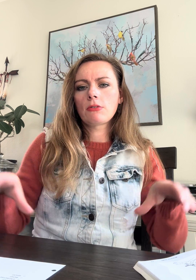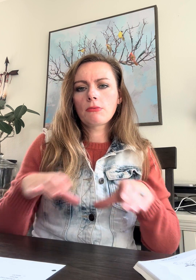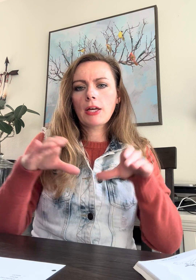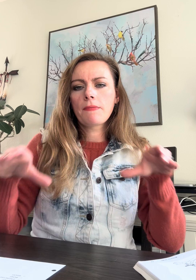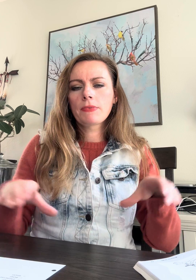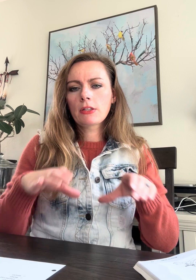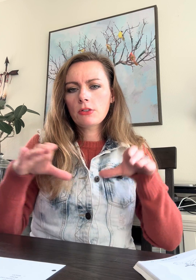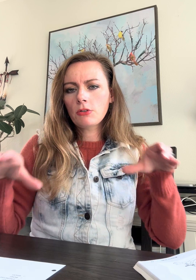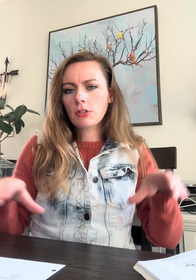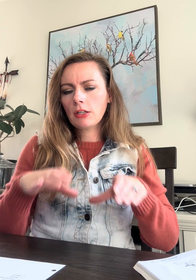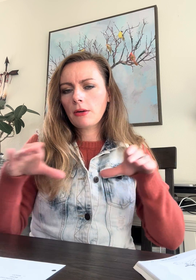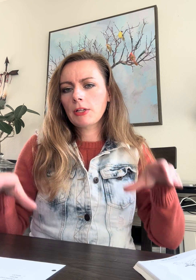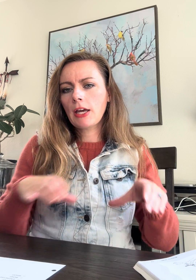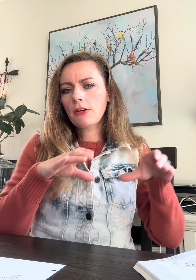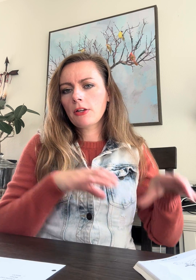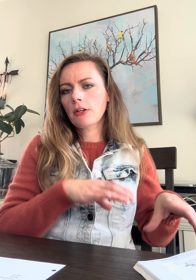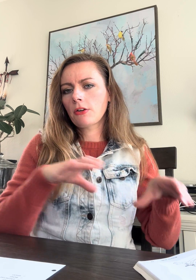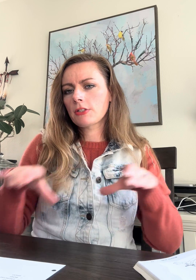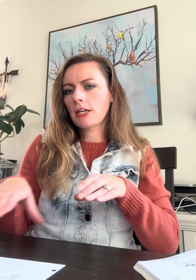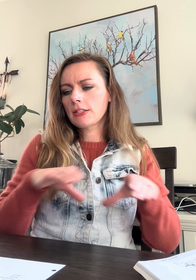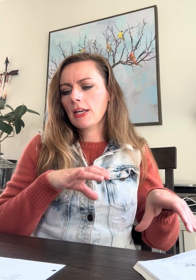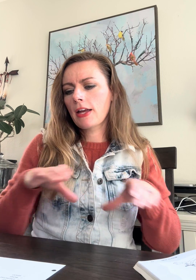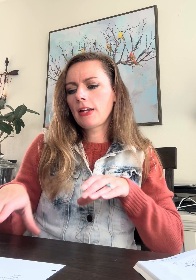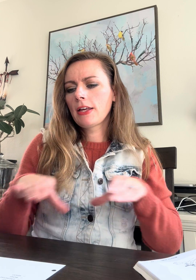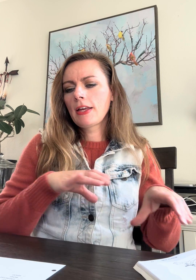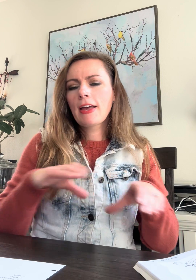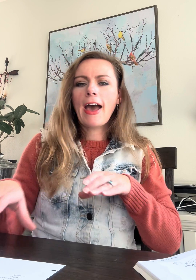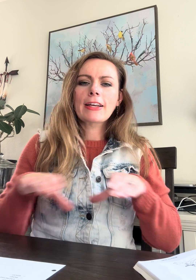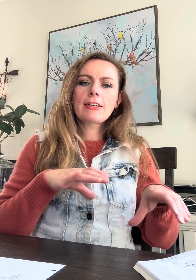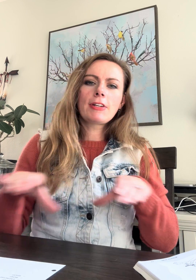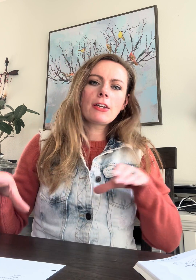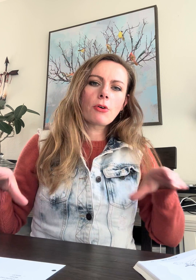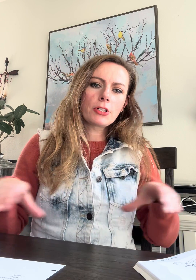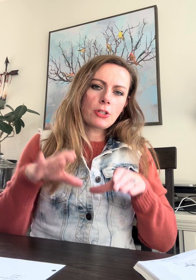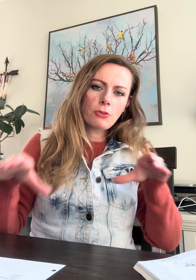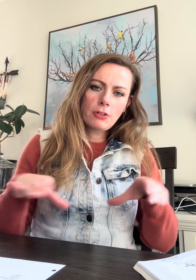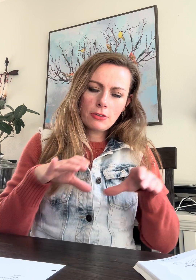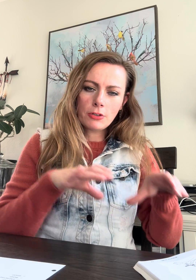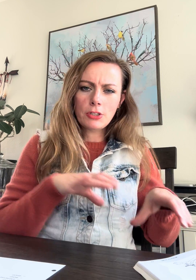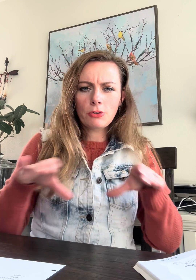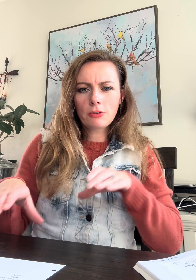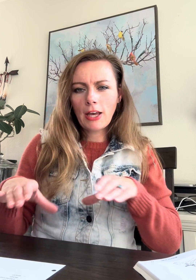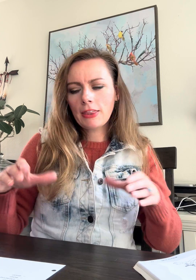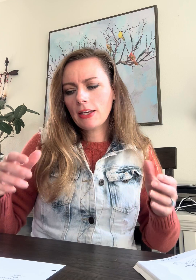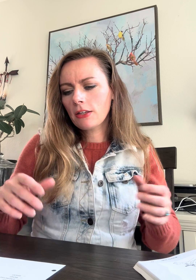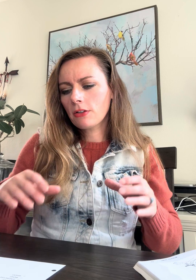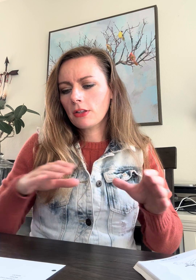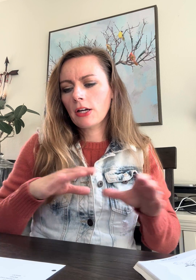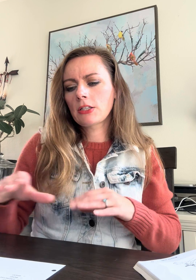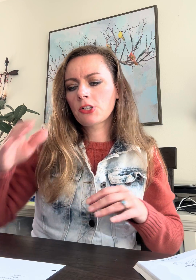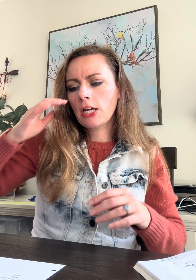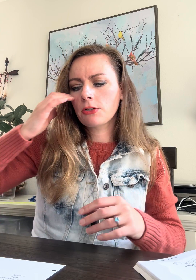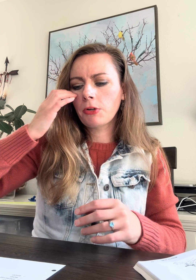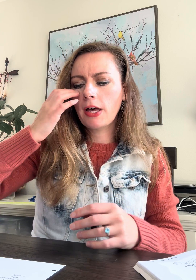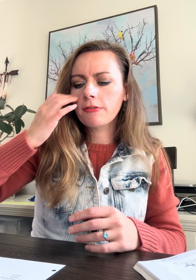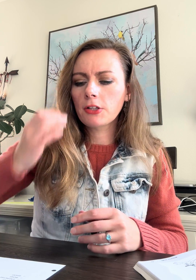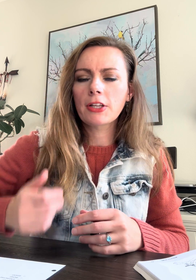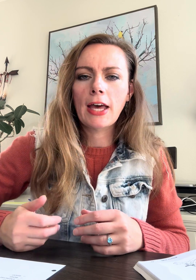But do, you can come together, you can go side to side. Activity or do. I think they're interchangeable. I'll have to look that